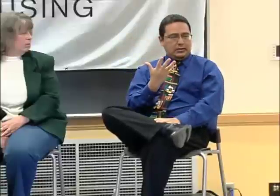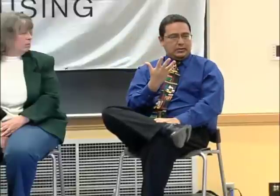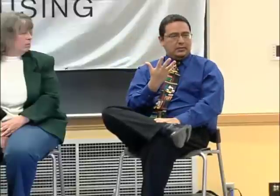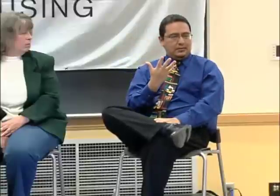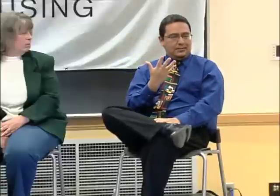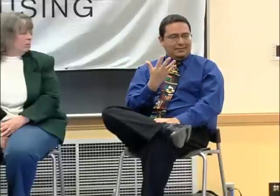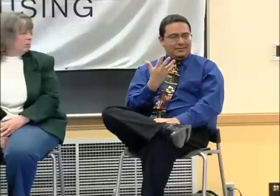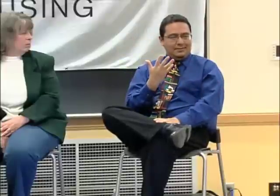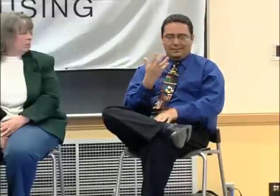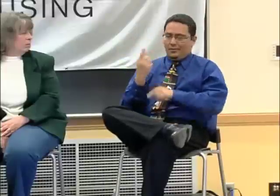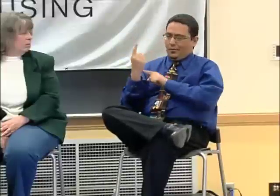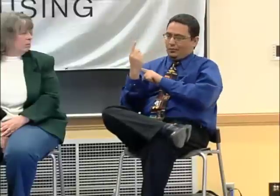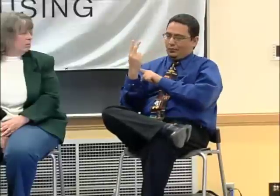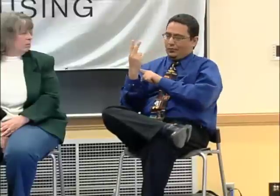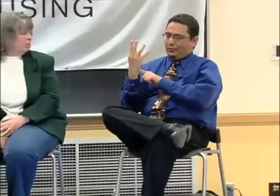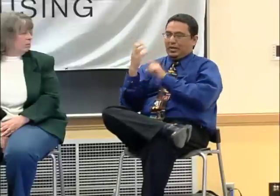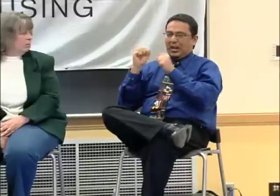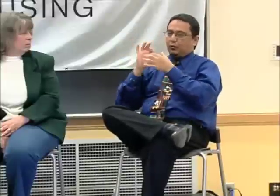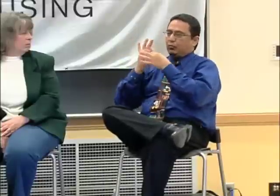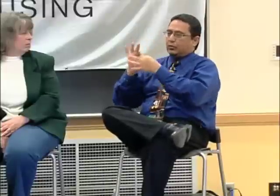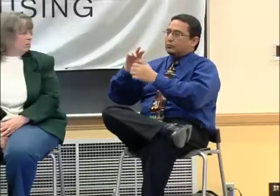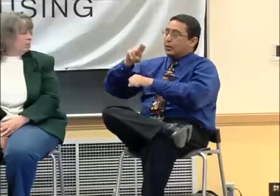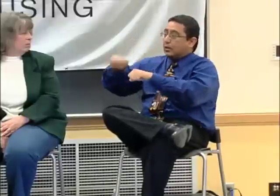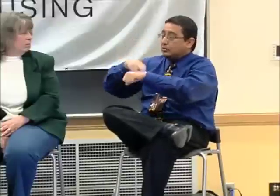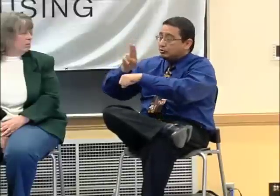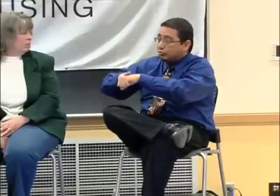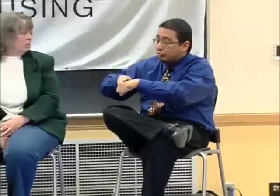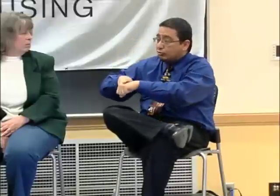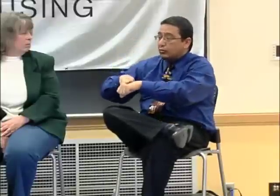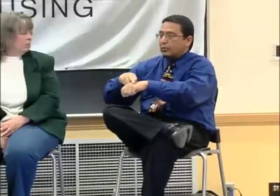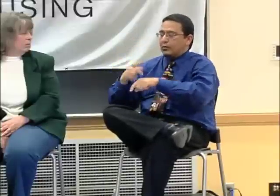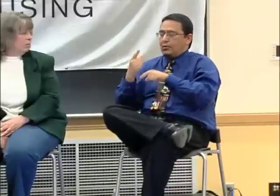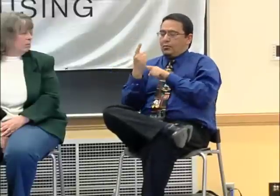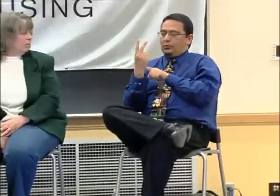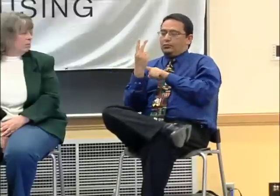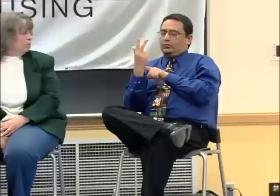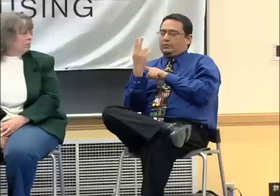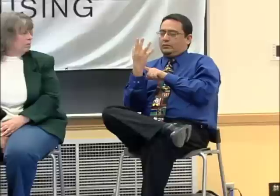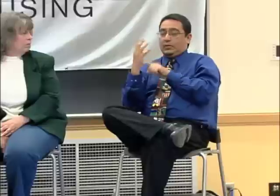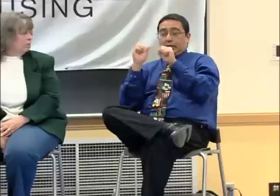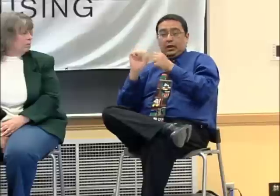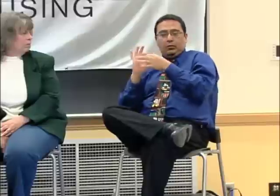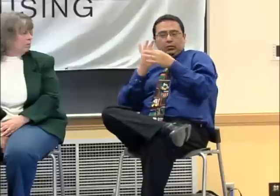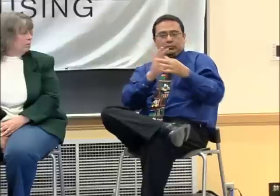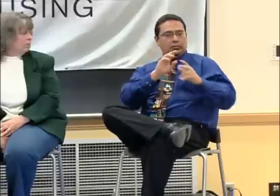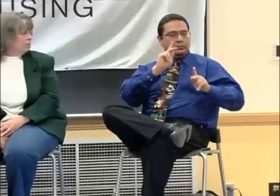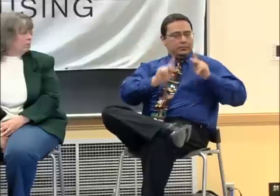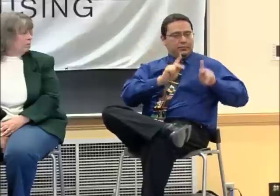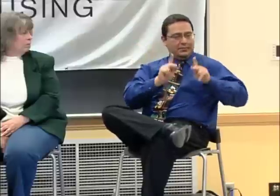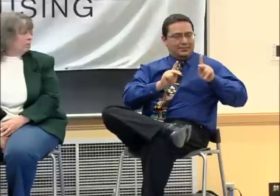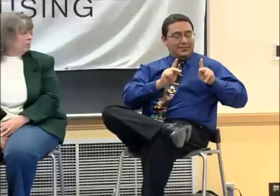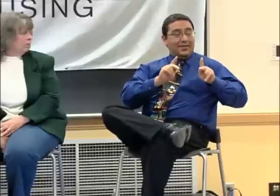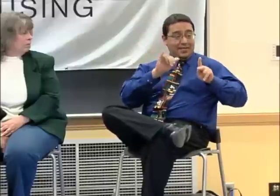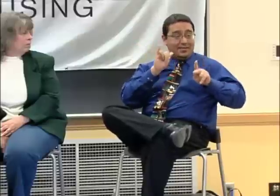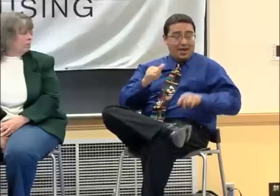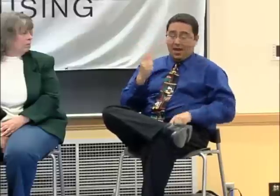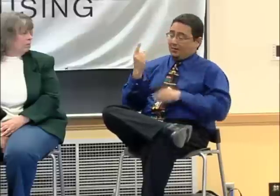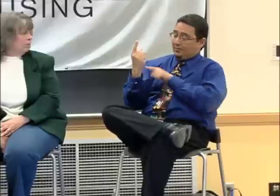And that's included in poetry. How do you relate this to nature? Can you relate this to